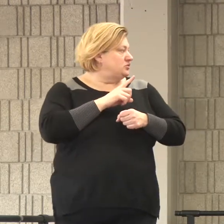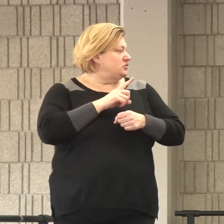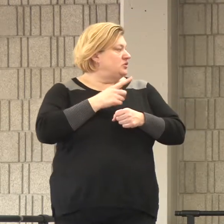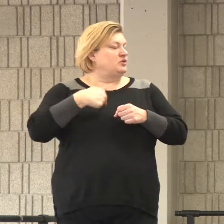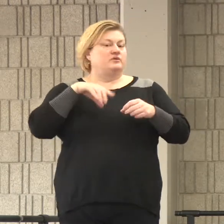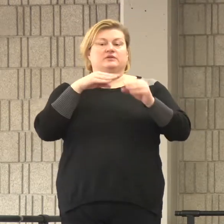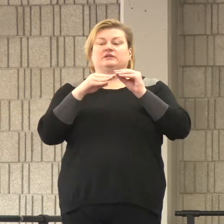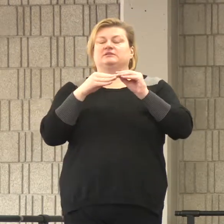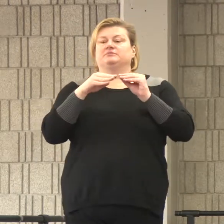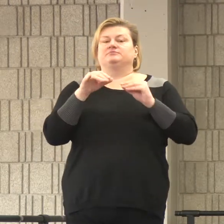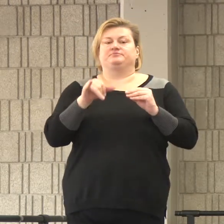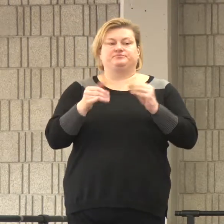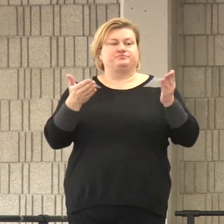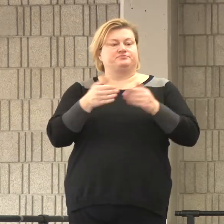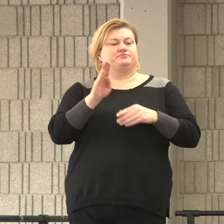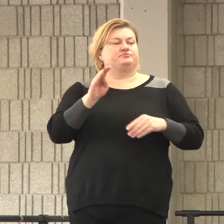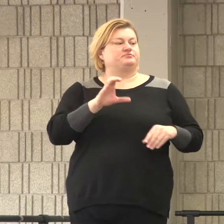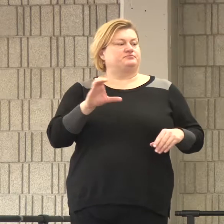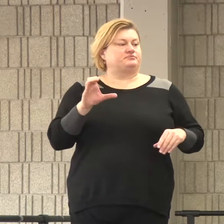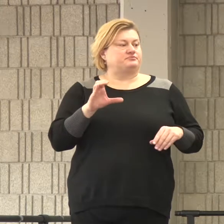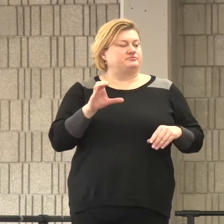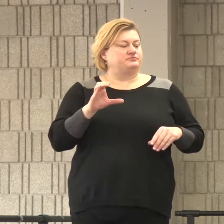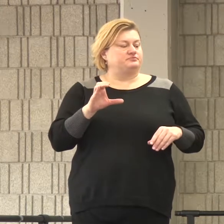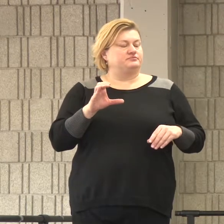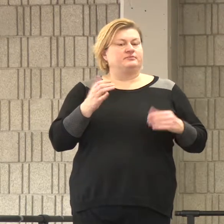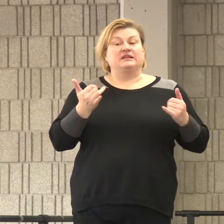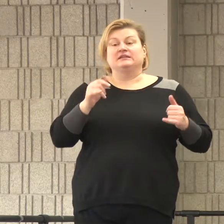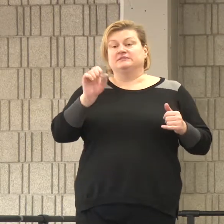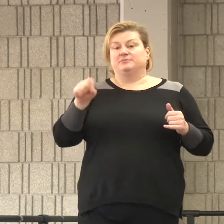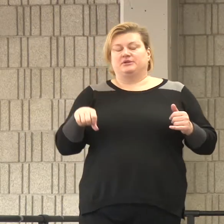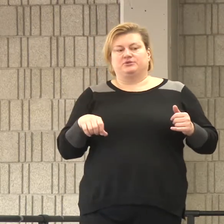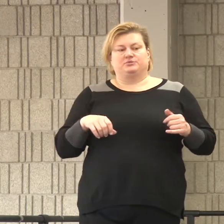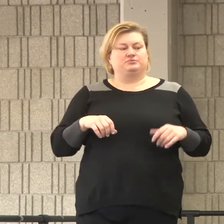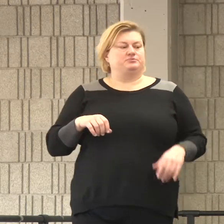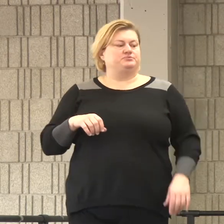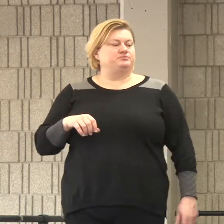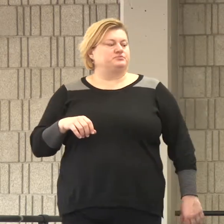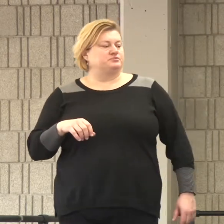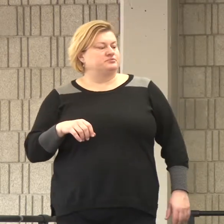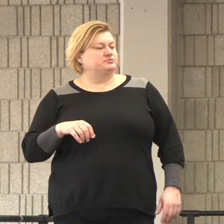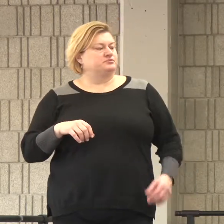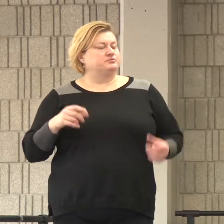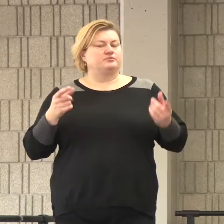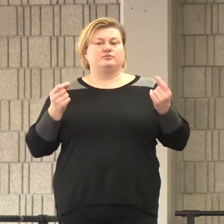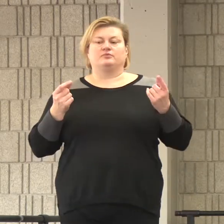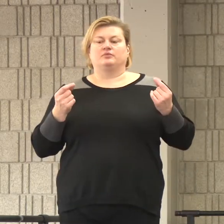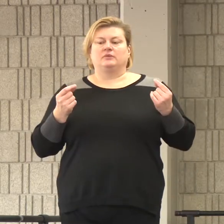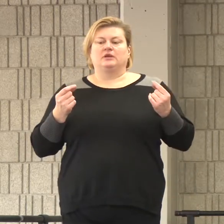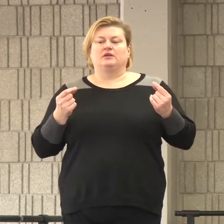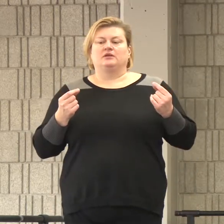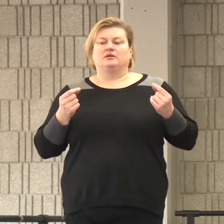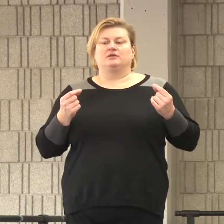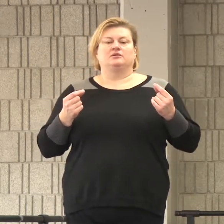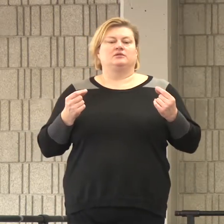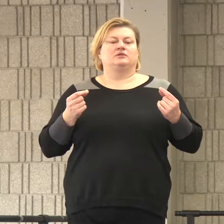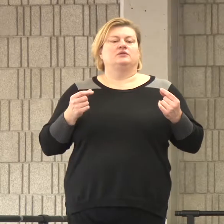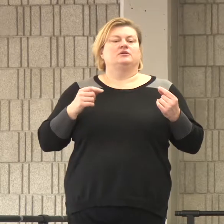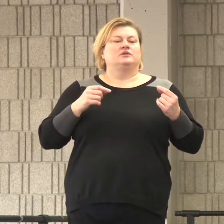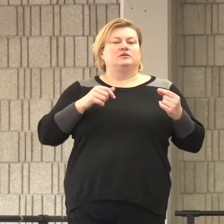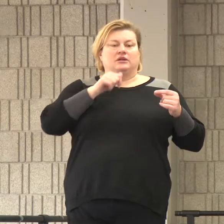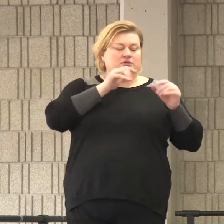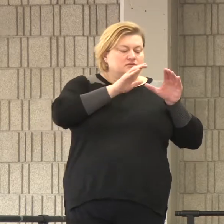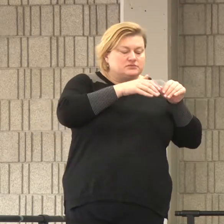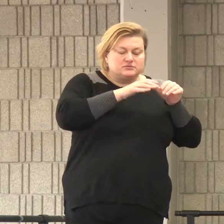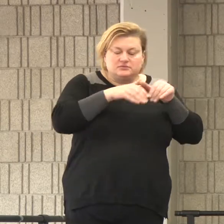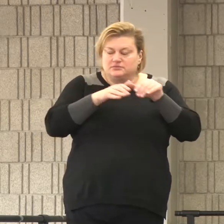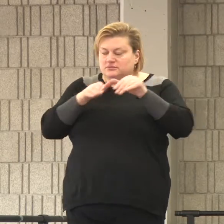fix at Bristol Community College this semester. By talking away from each other in our own little